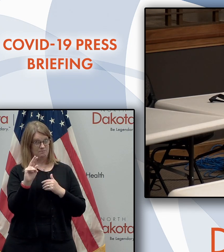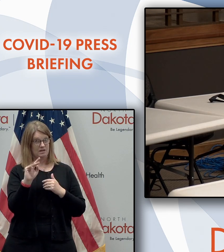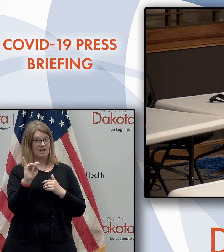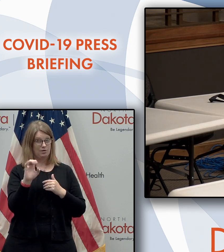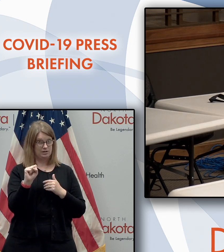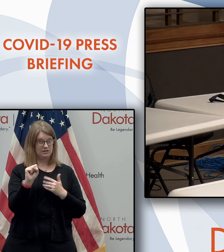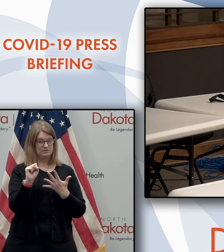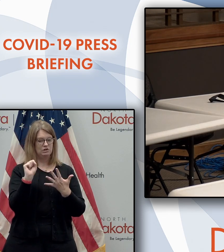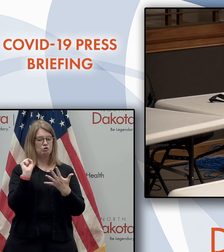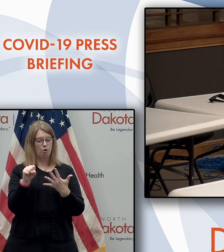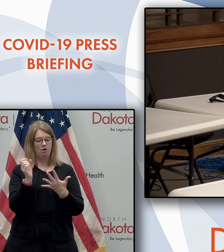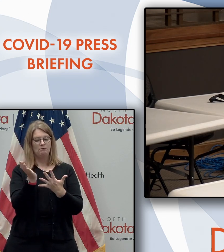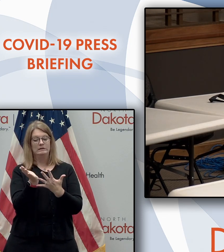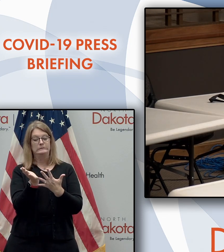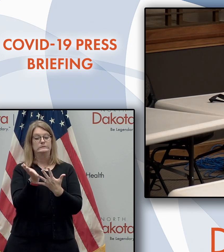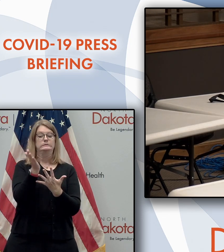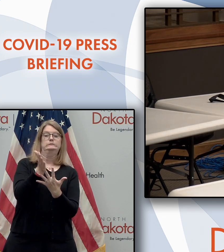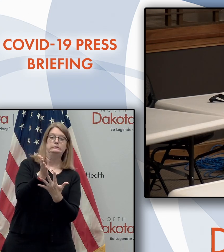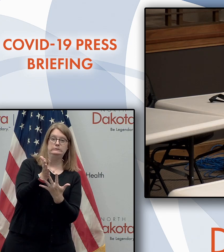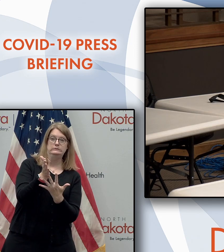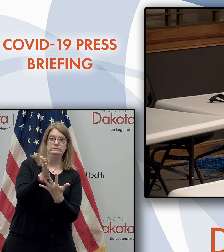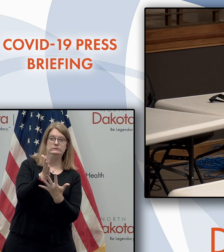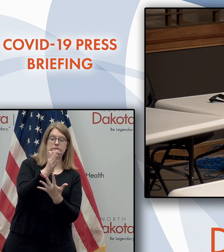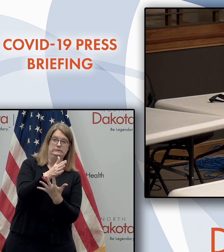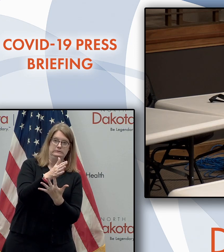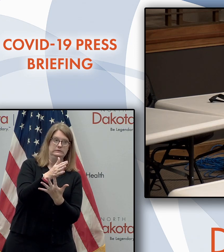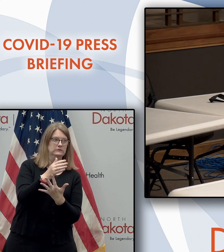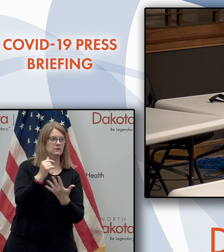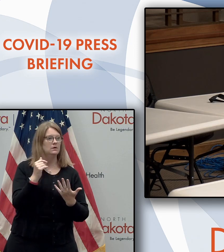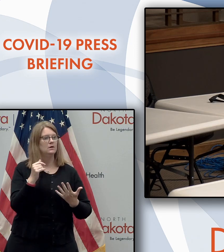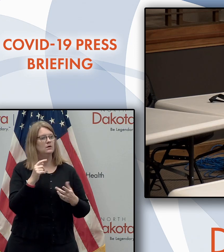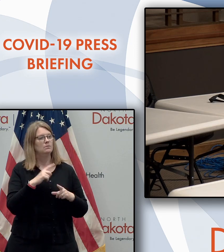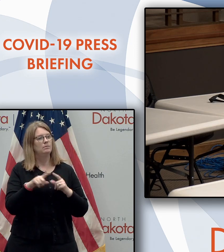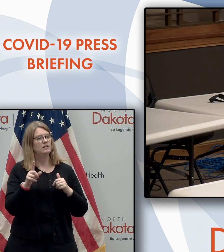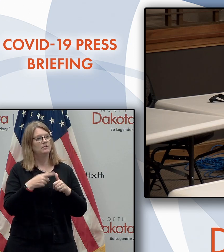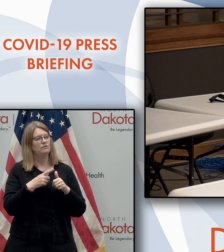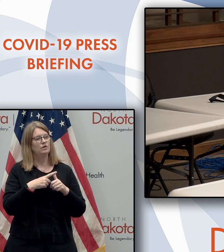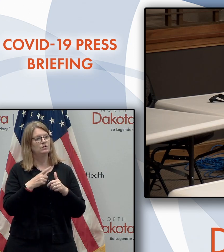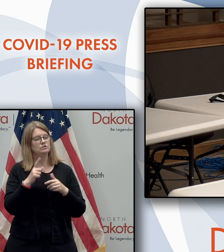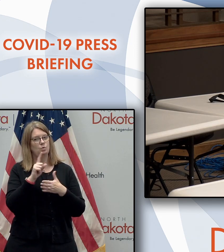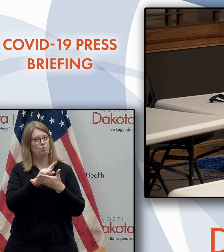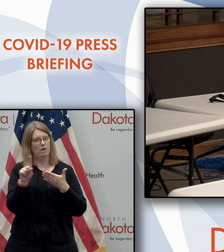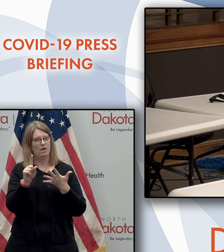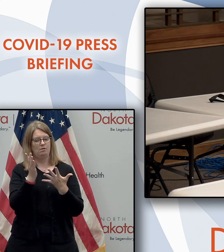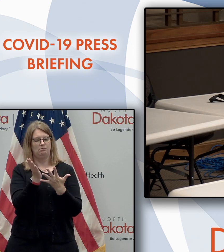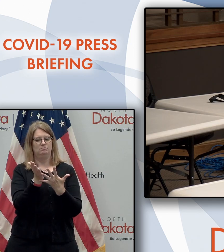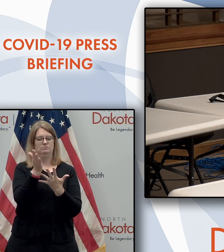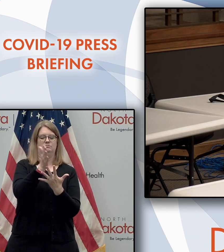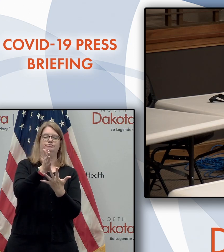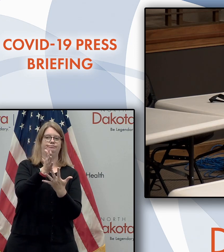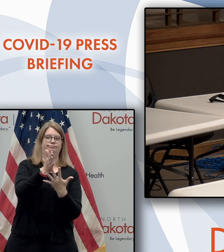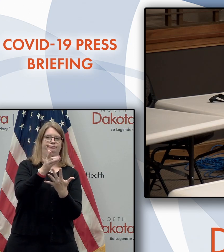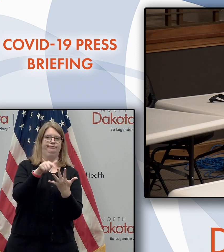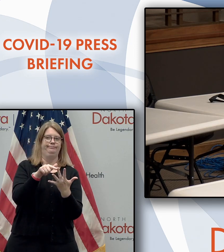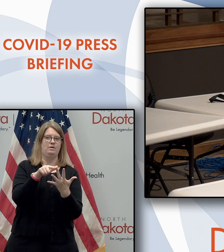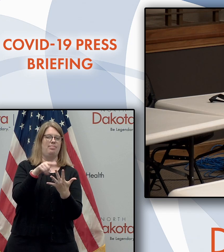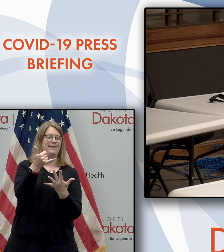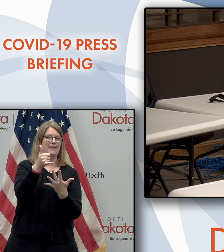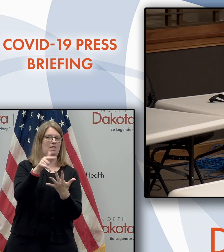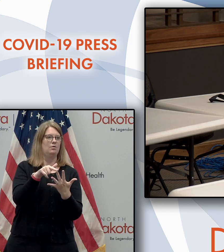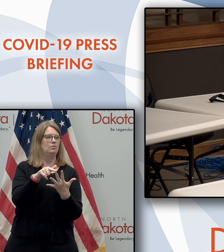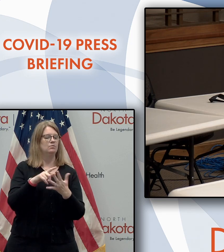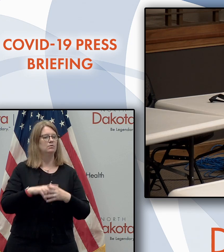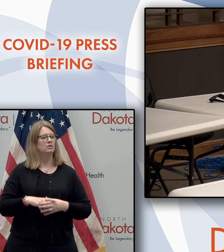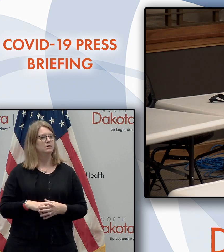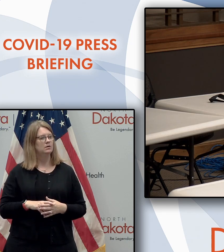the orange area on the threat level, but because it was the first week, they were only moved up to moderate, just one bump up on the 1 week. Wondering